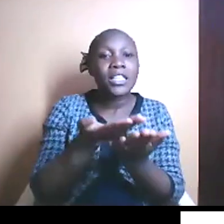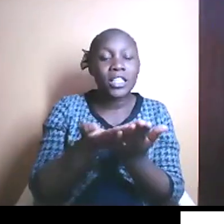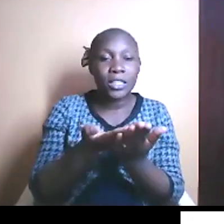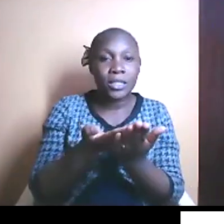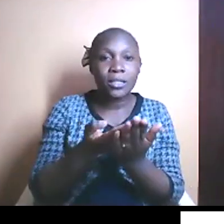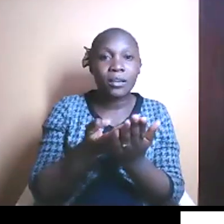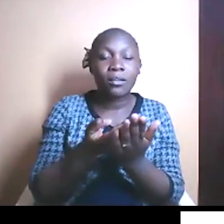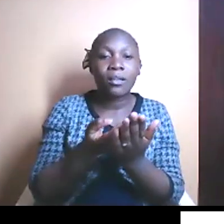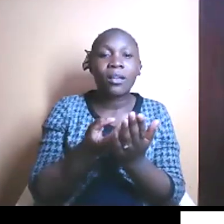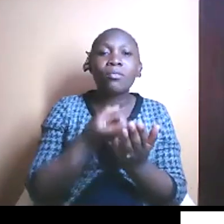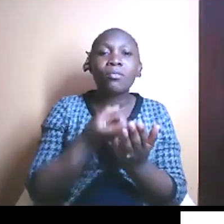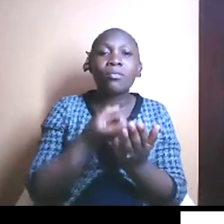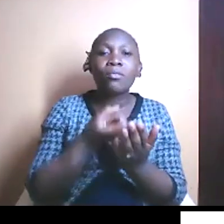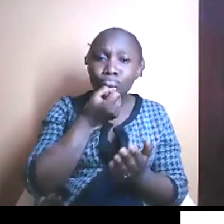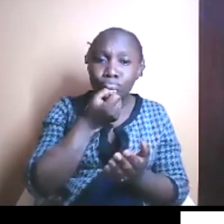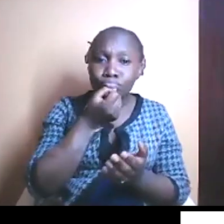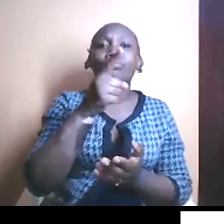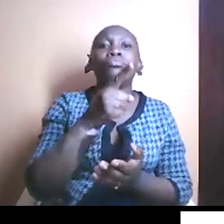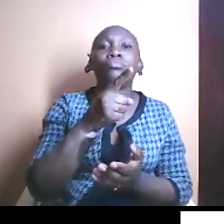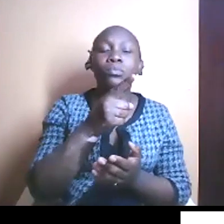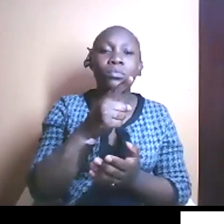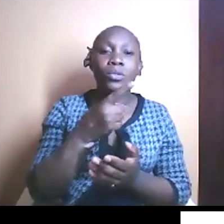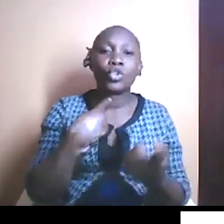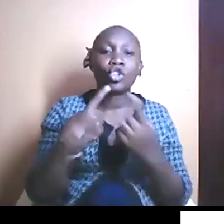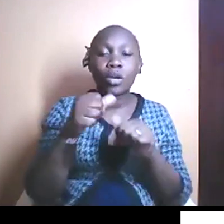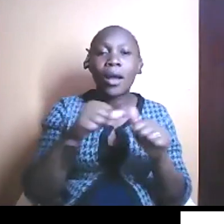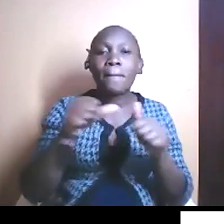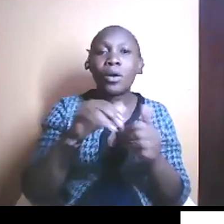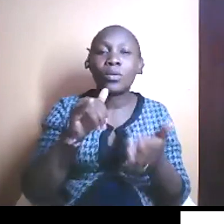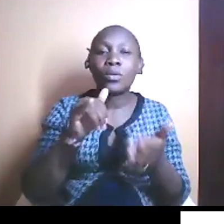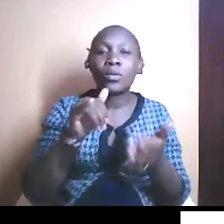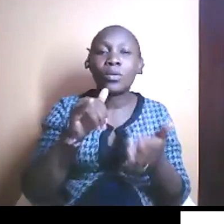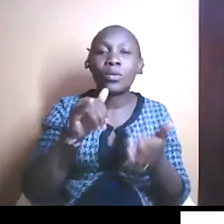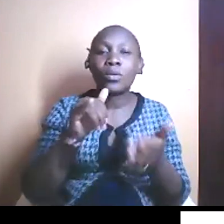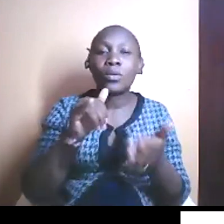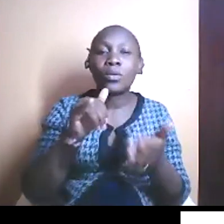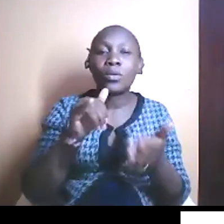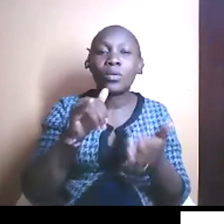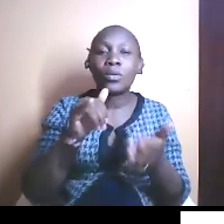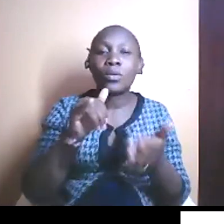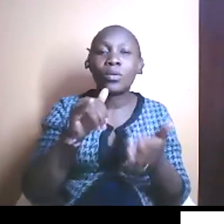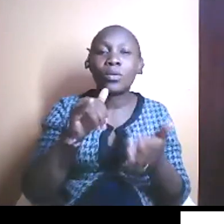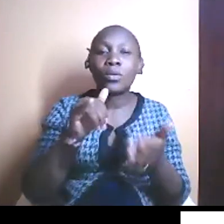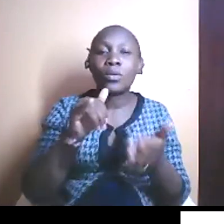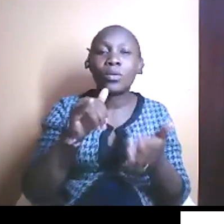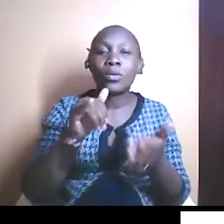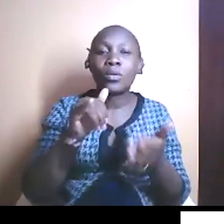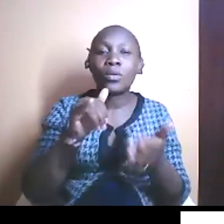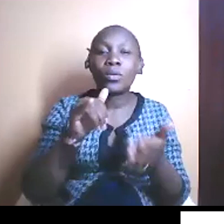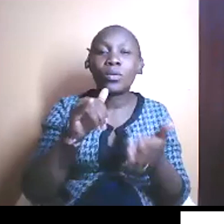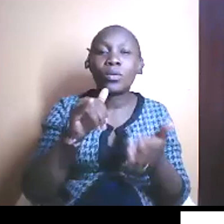that happens, you need to belong to a professional association, a trade on work